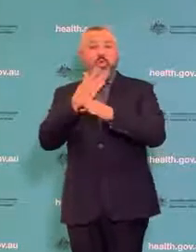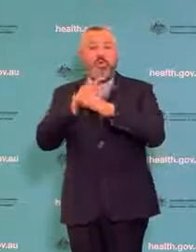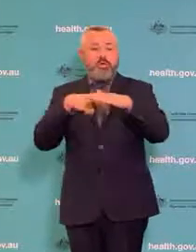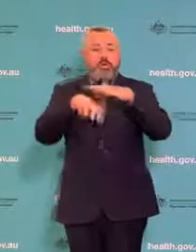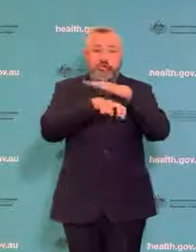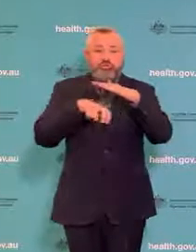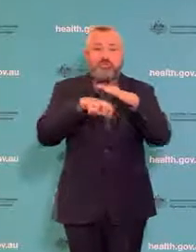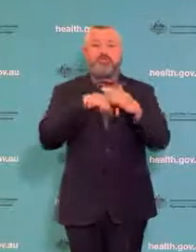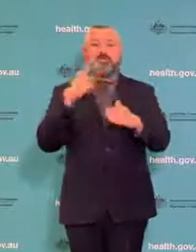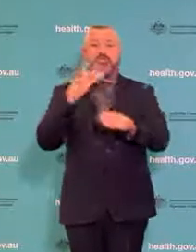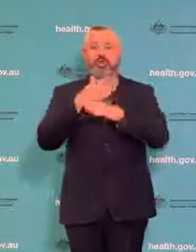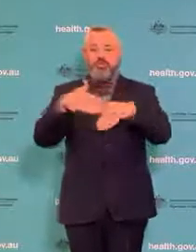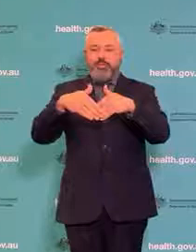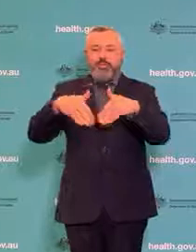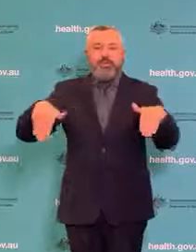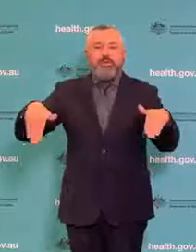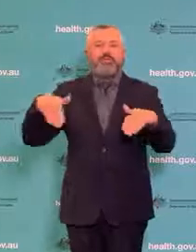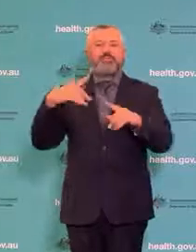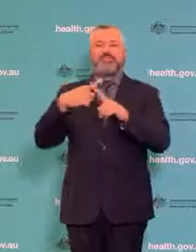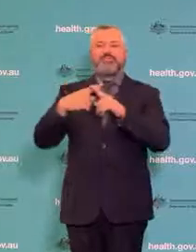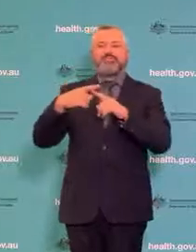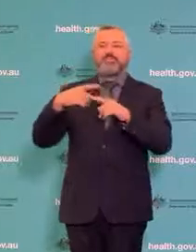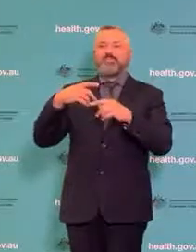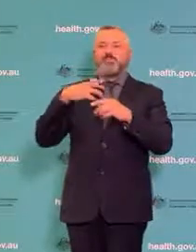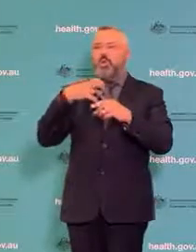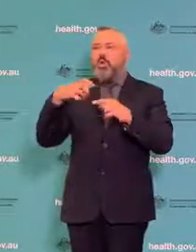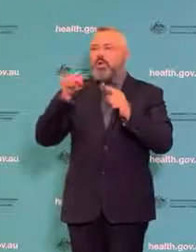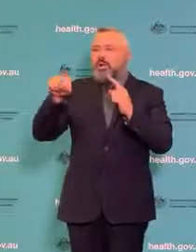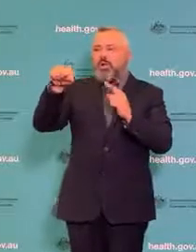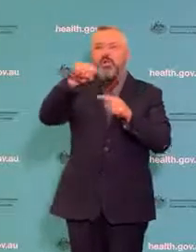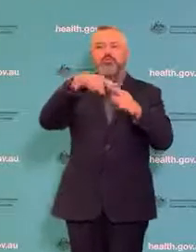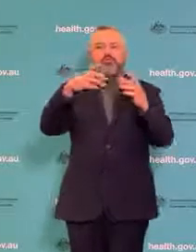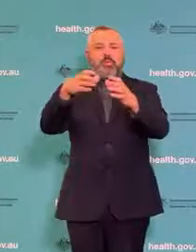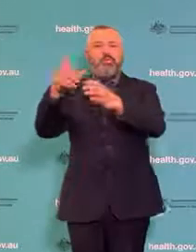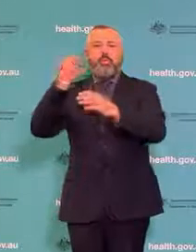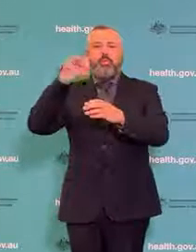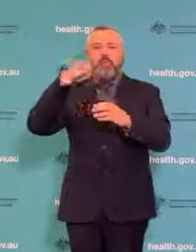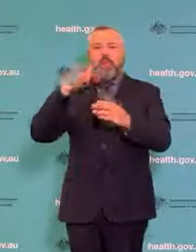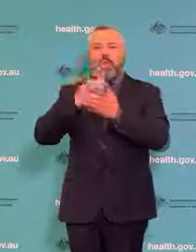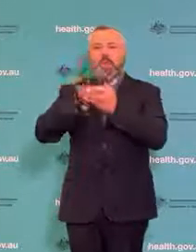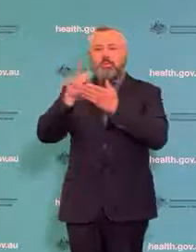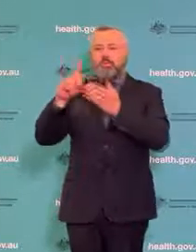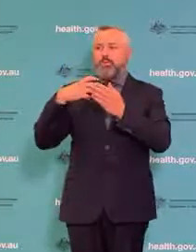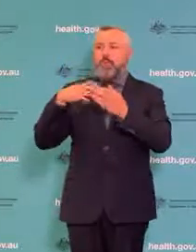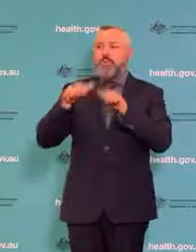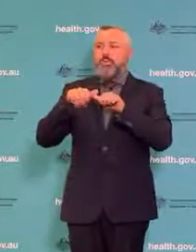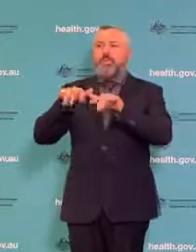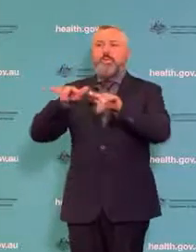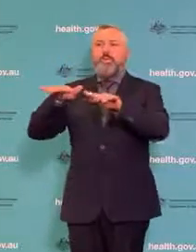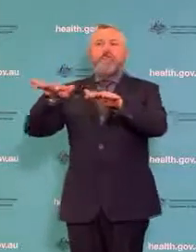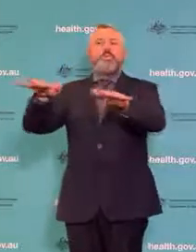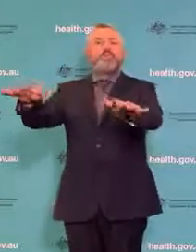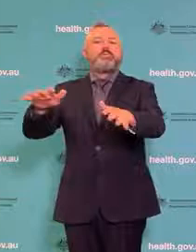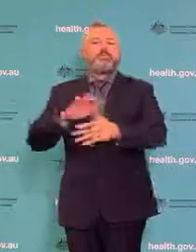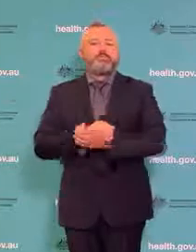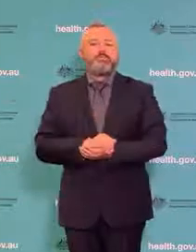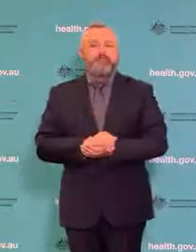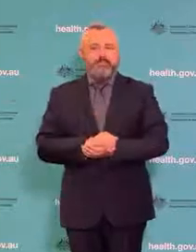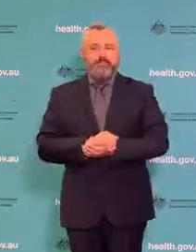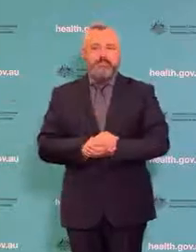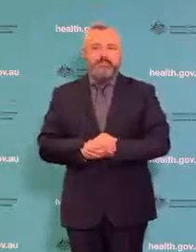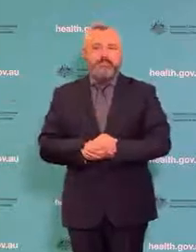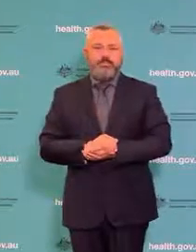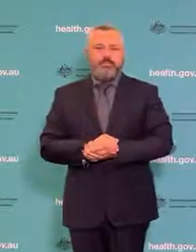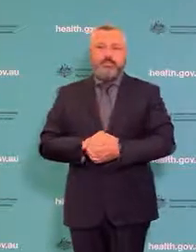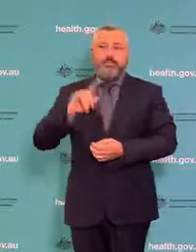we go to bigger populations with bigger hubs, we'll see bigger numbers increase. Yeah. And we've also seen the Australian Defence Force is going to be helping with the